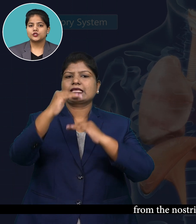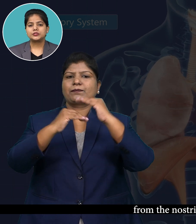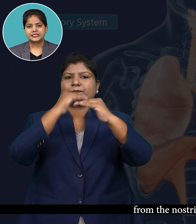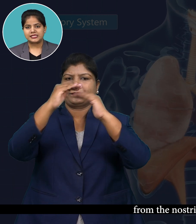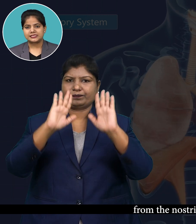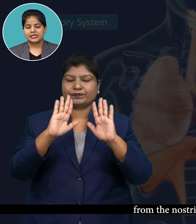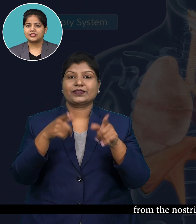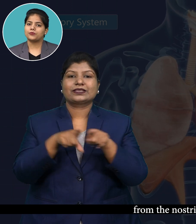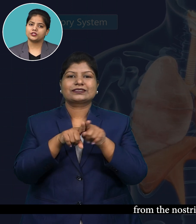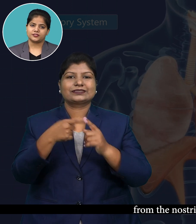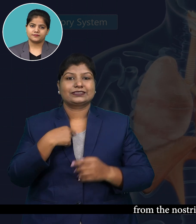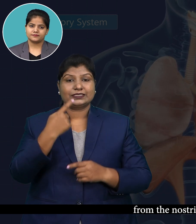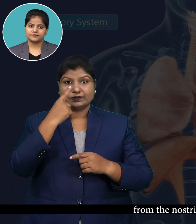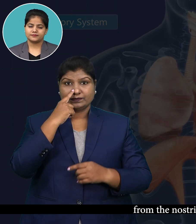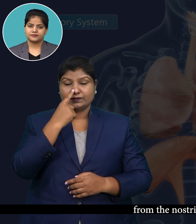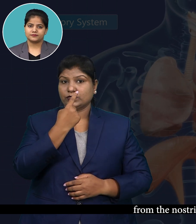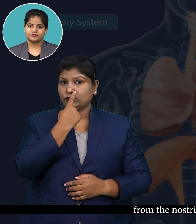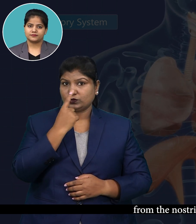nostrils to cells in the body,